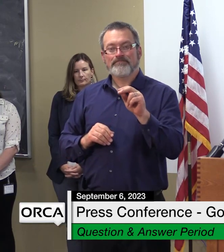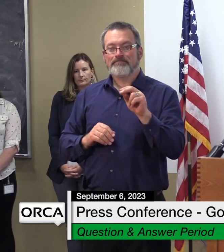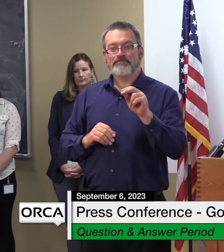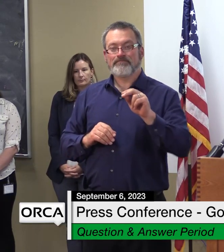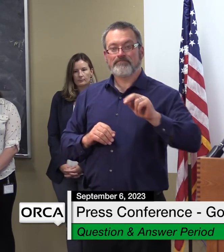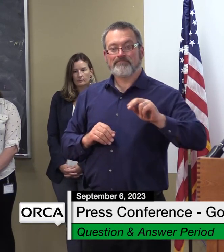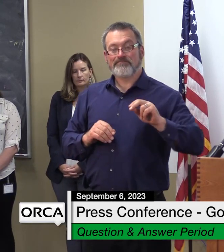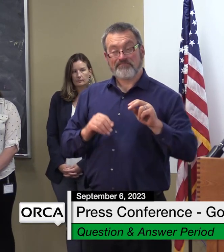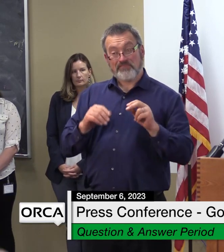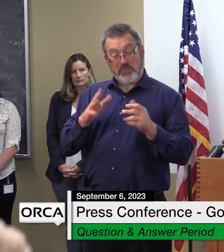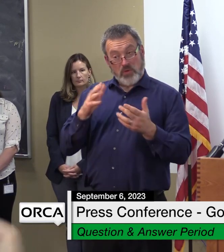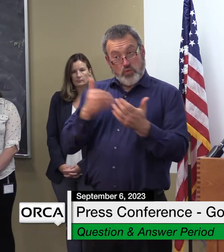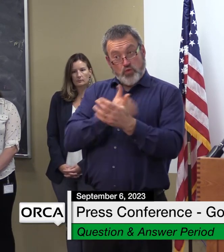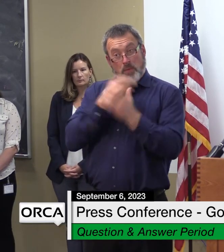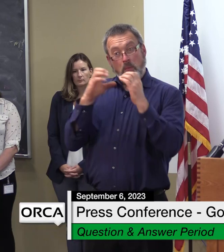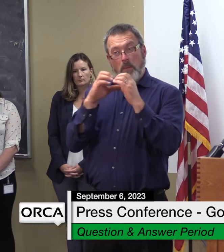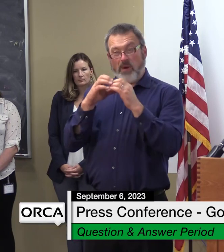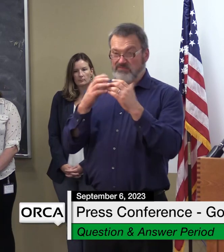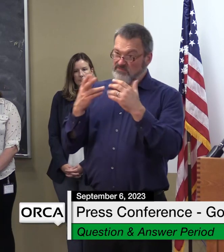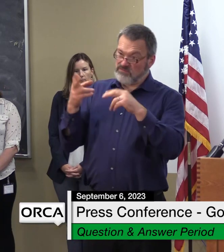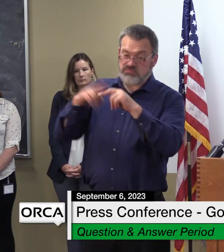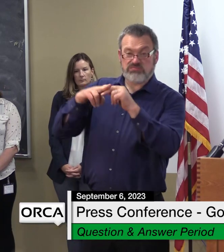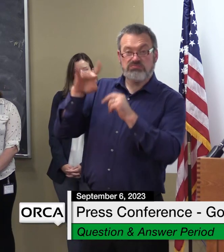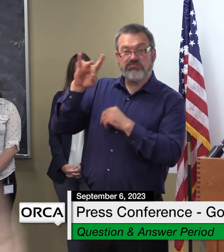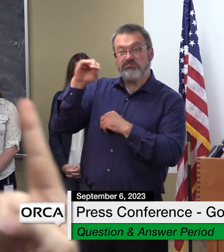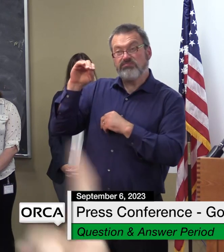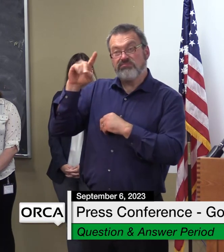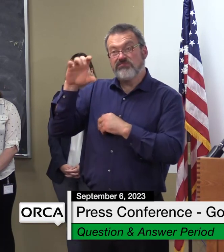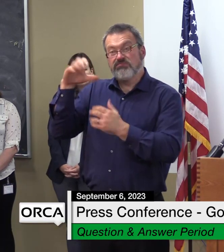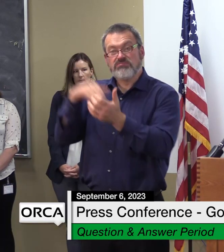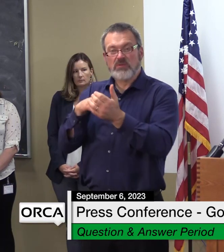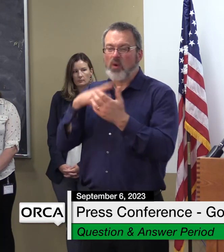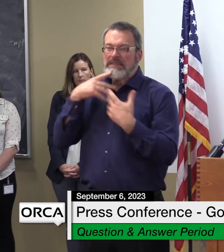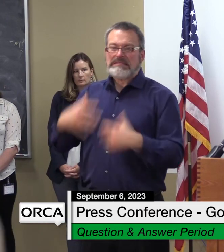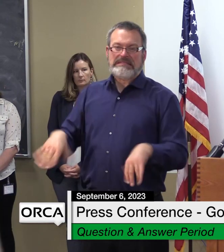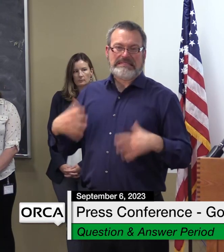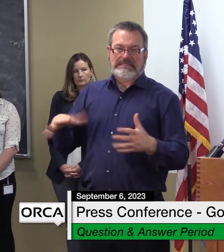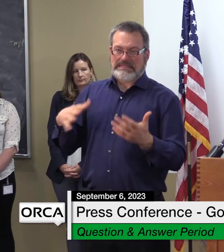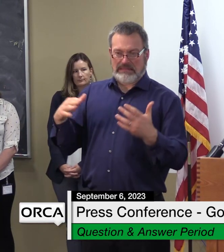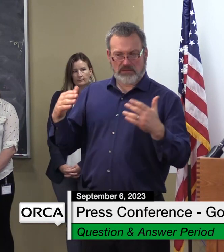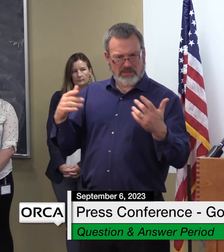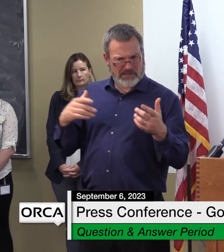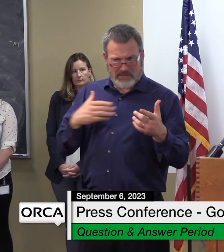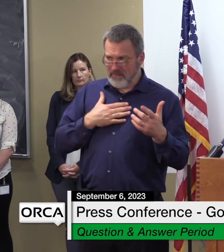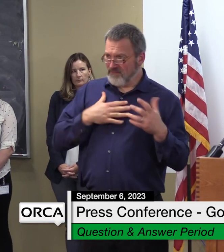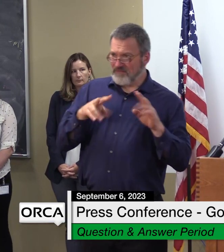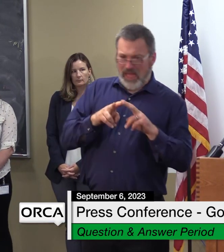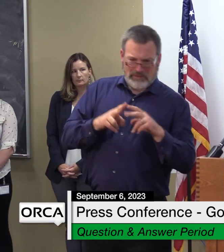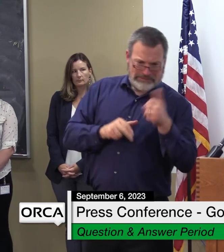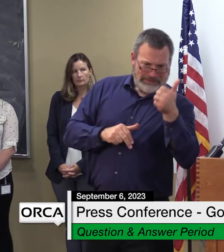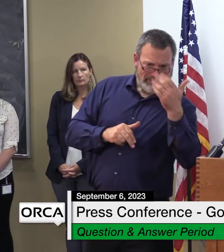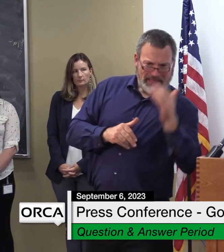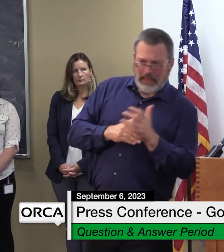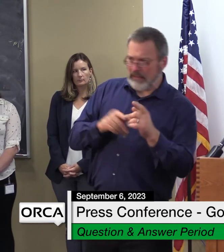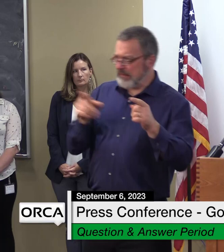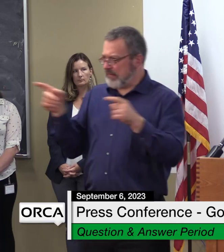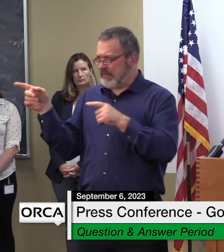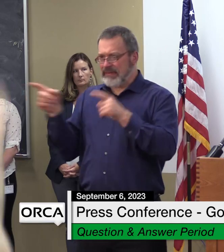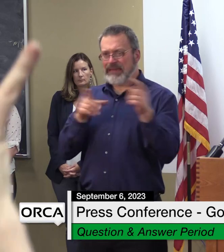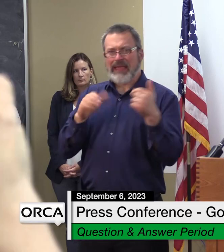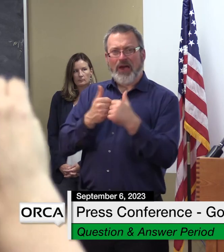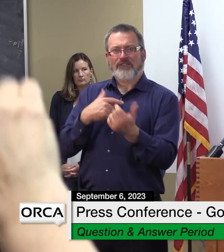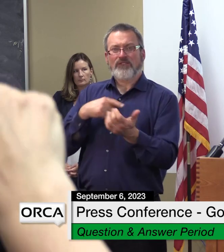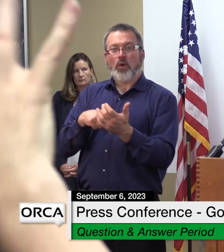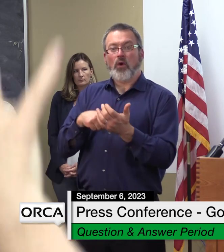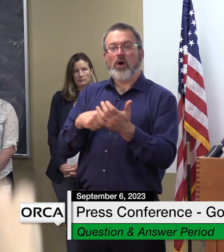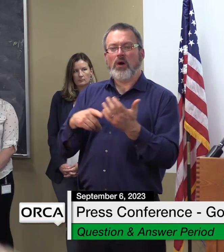$80,000 to $120,000. So it's quite a gap there. So We're trying to do whatever we can. We don't want